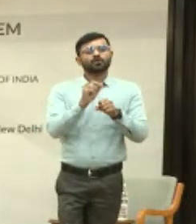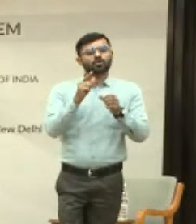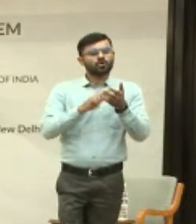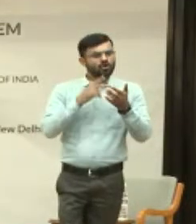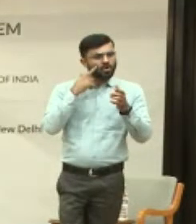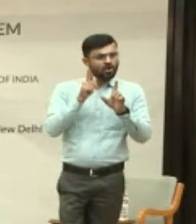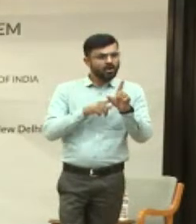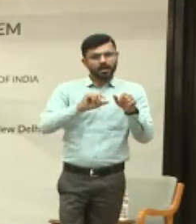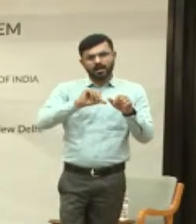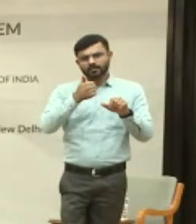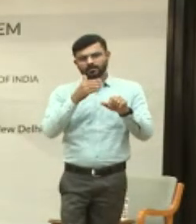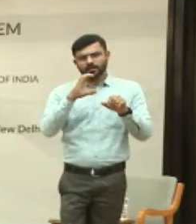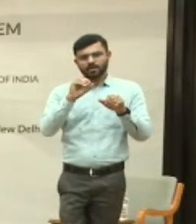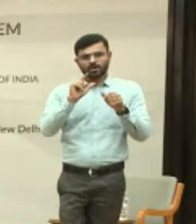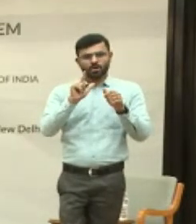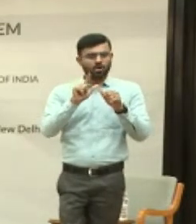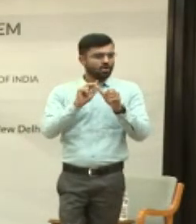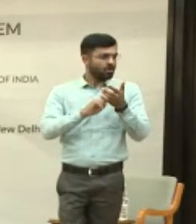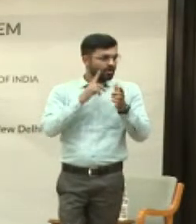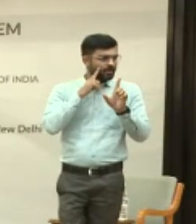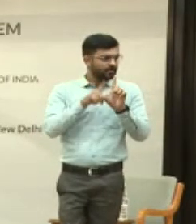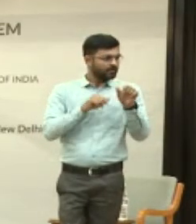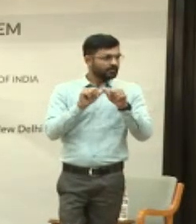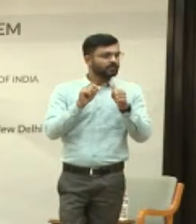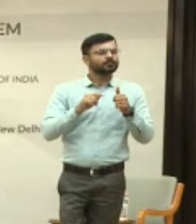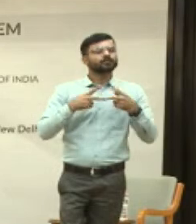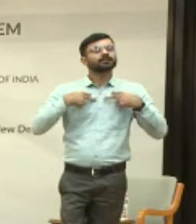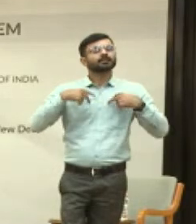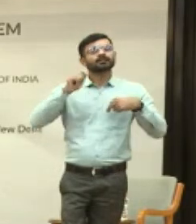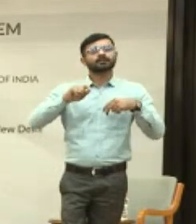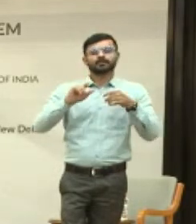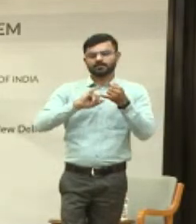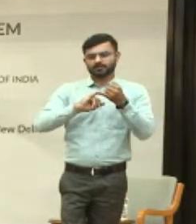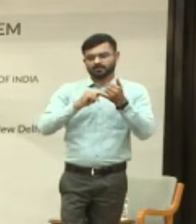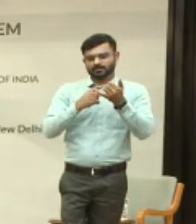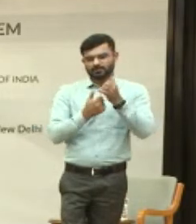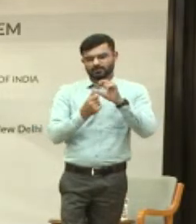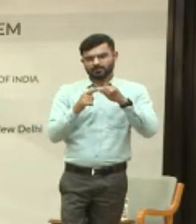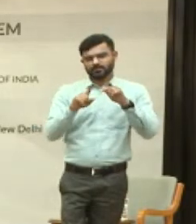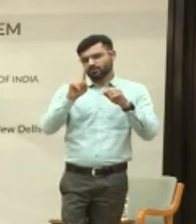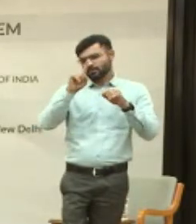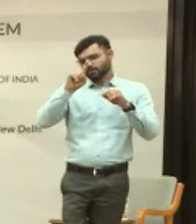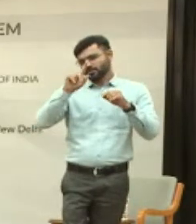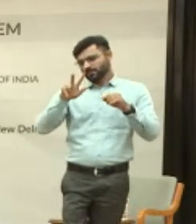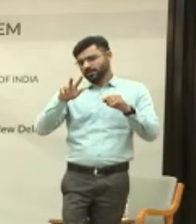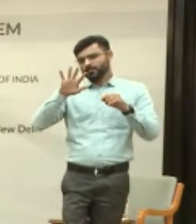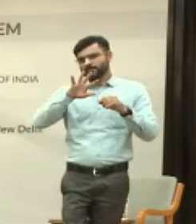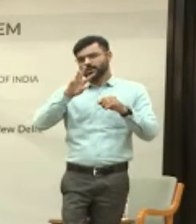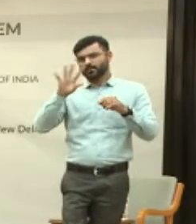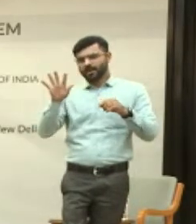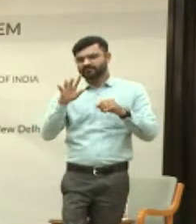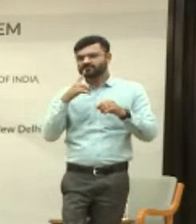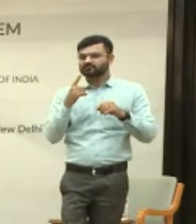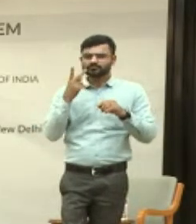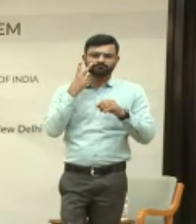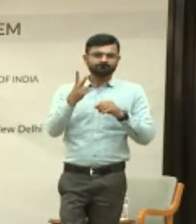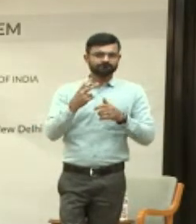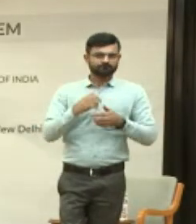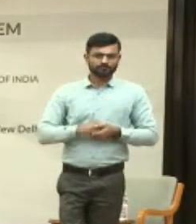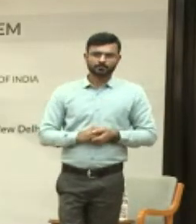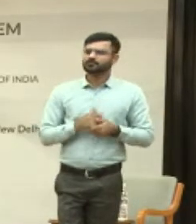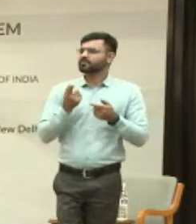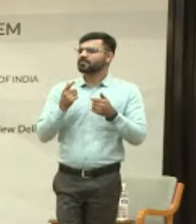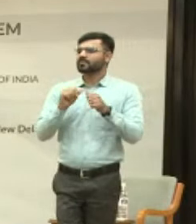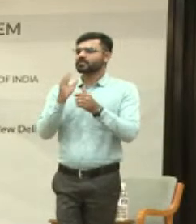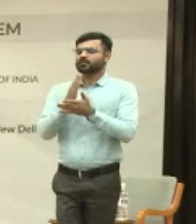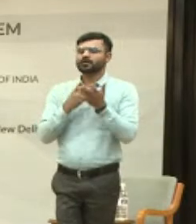Another colonial legislation is the Sauntal Parganas Act, 1855. And when we were looking at that, what the